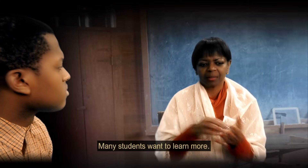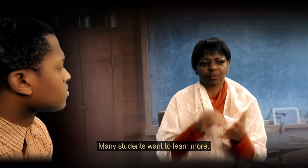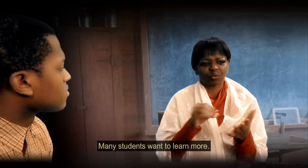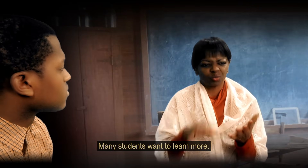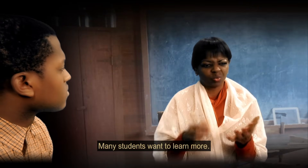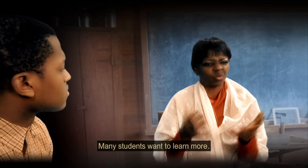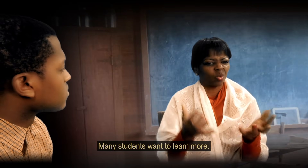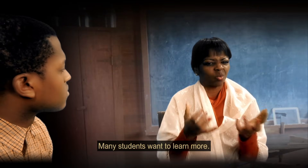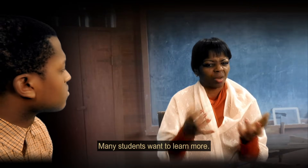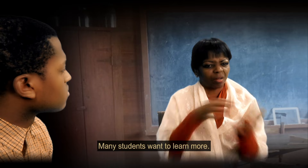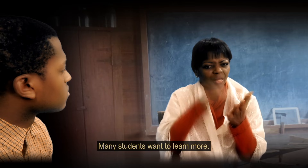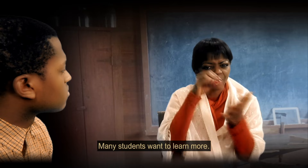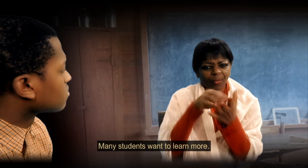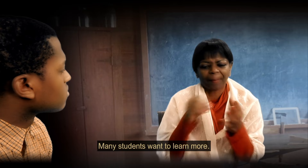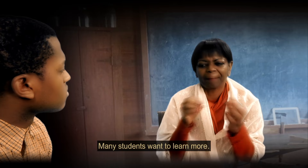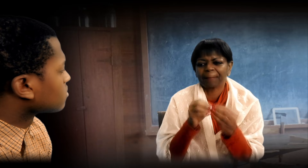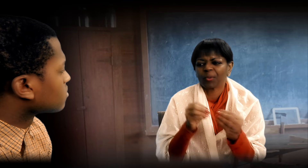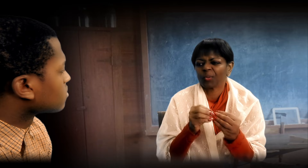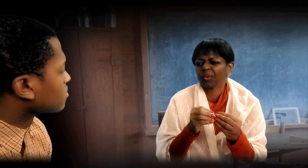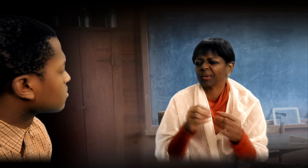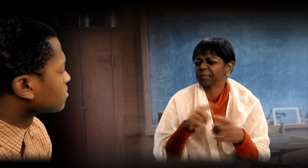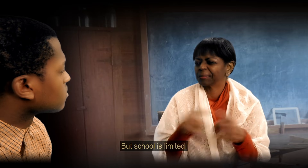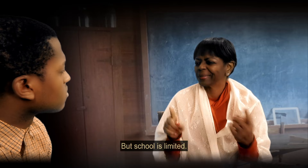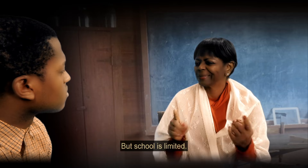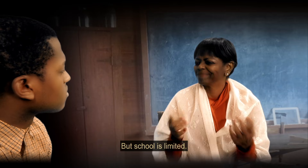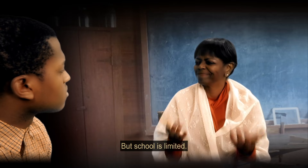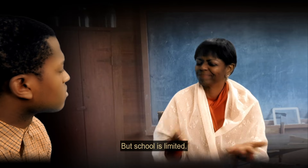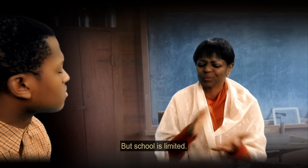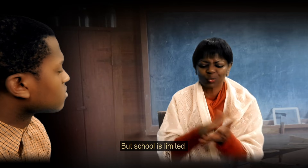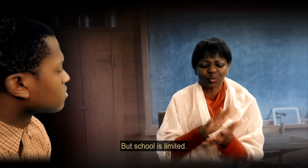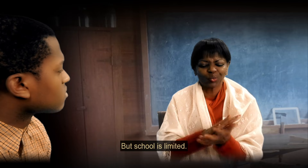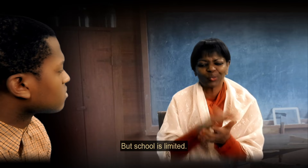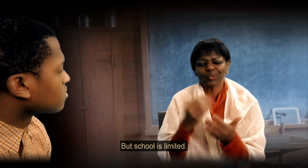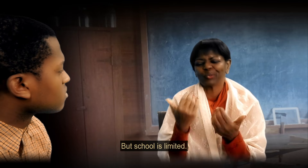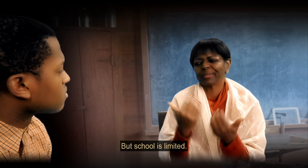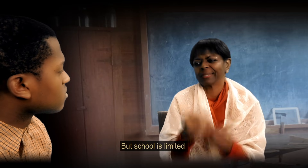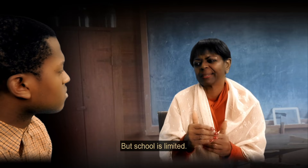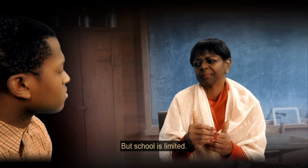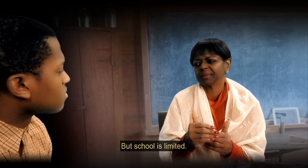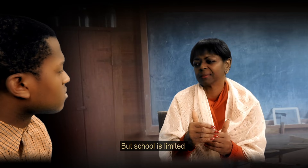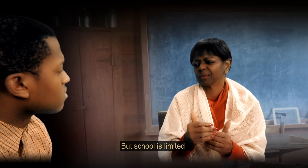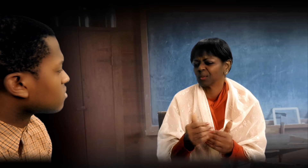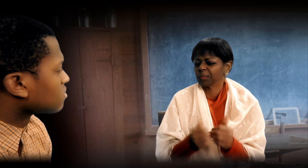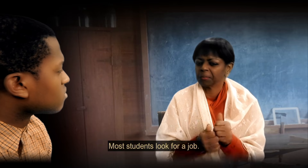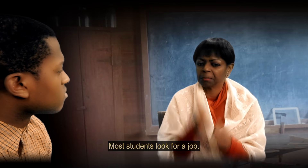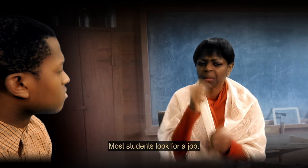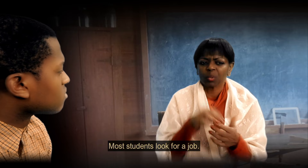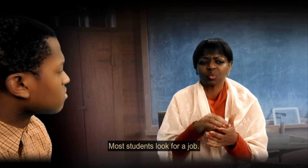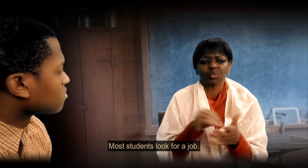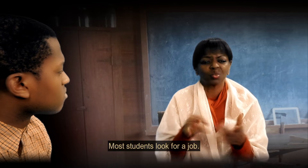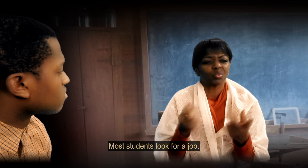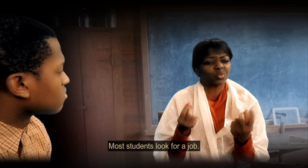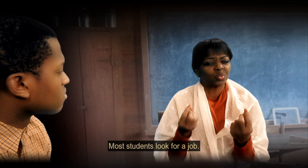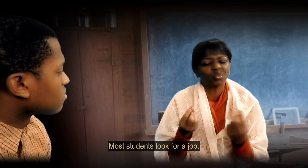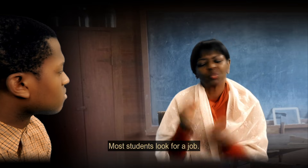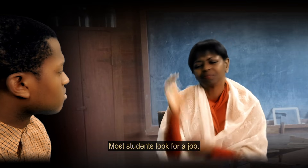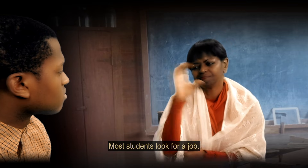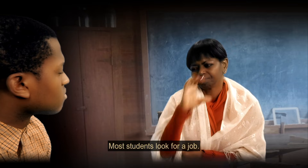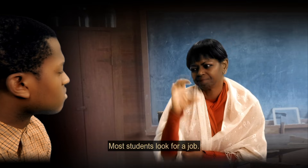Many students want to learn more, but school is limited. Most students look for a